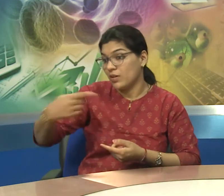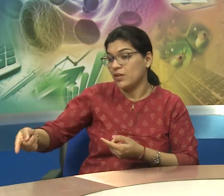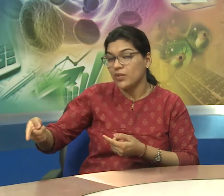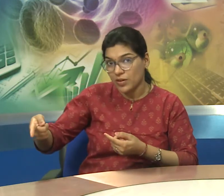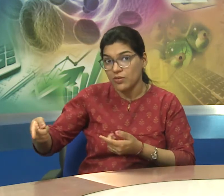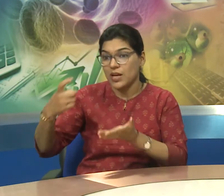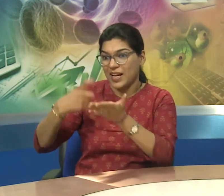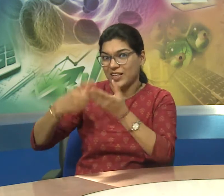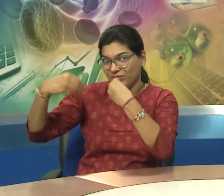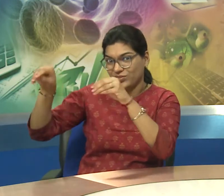an agent,